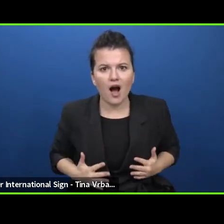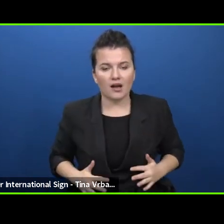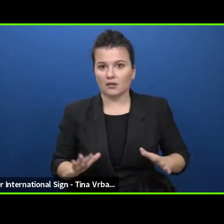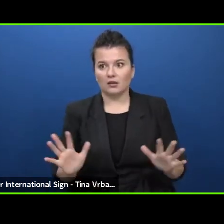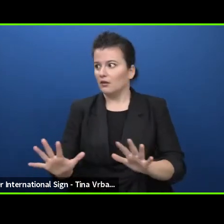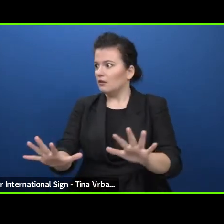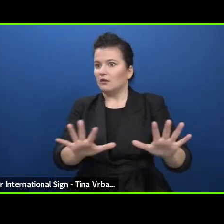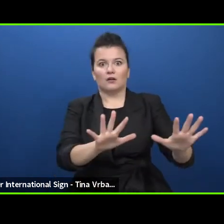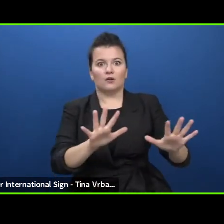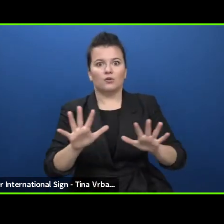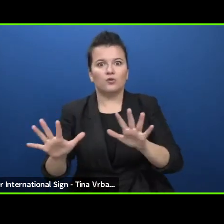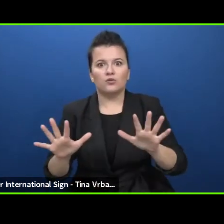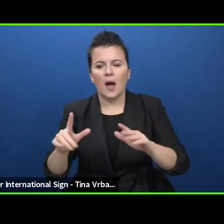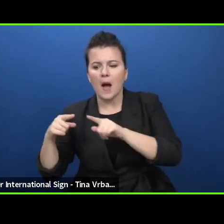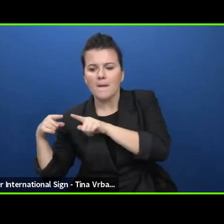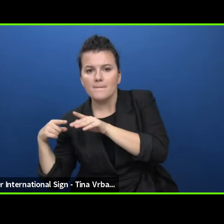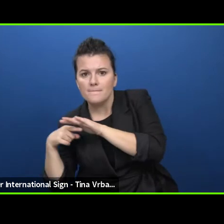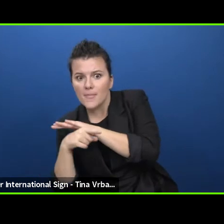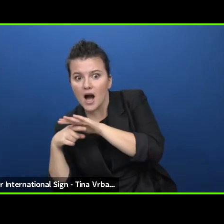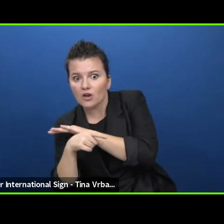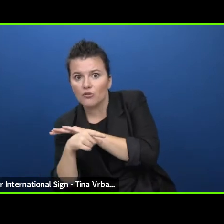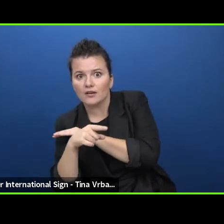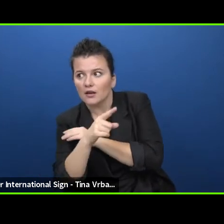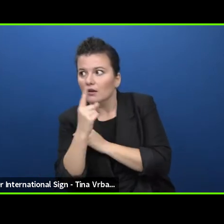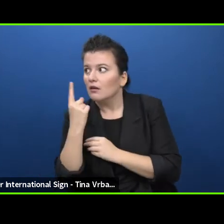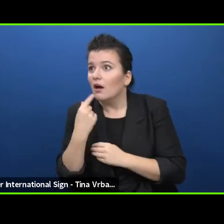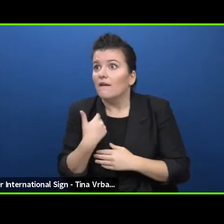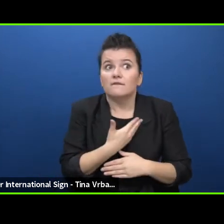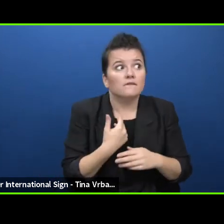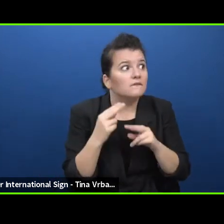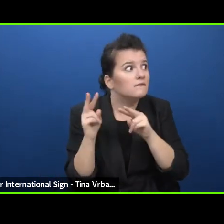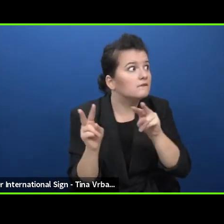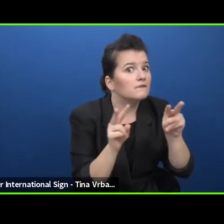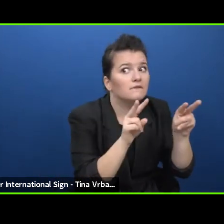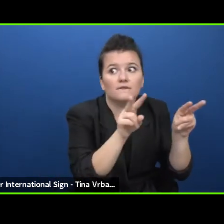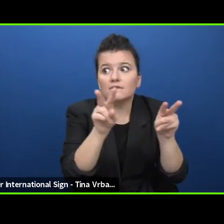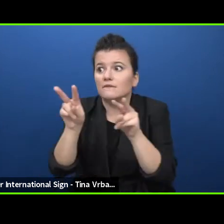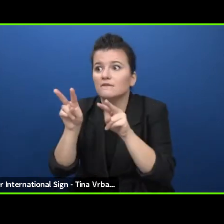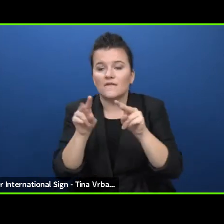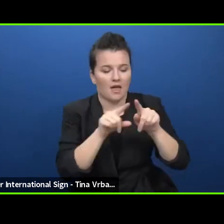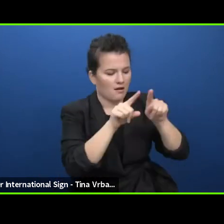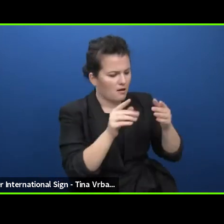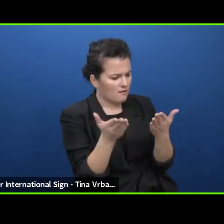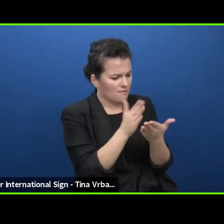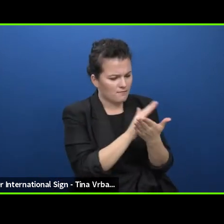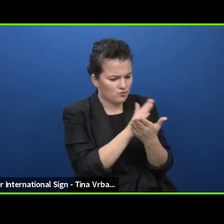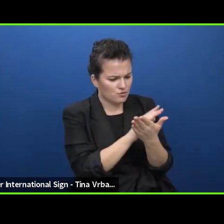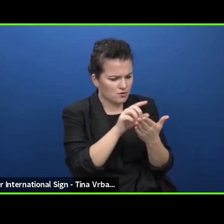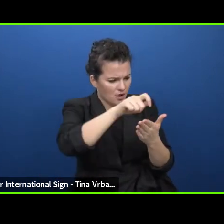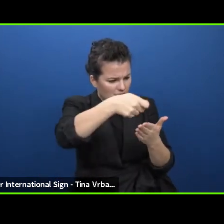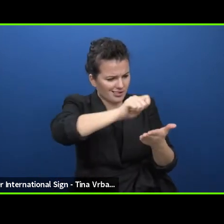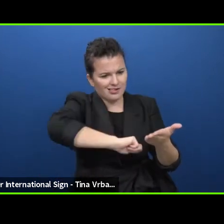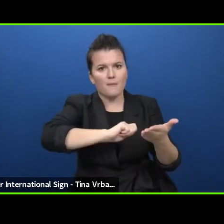suspicious migrant lurking in the back of it. A form with a missing page. Murder